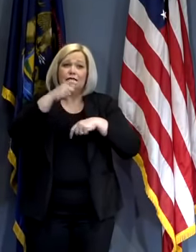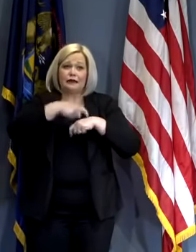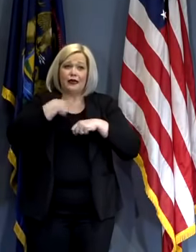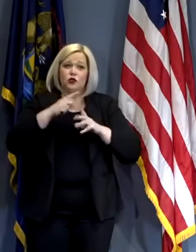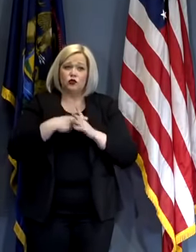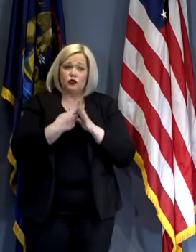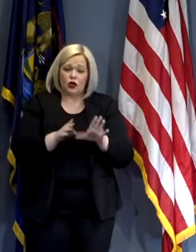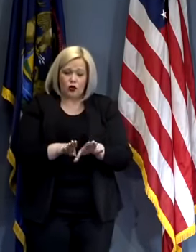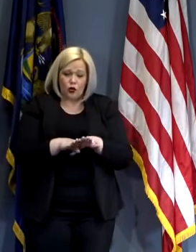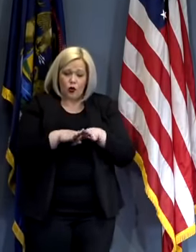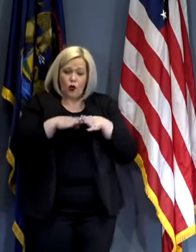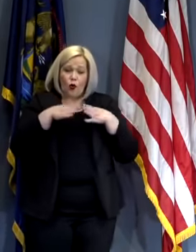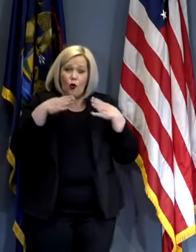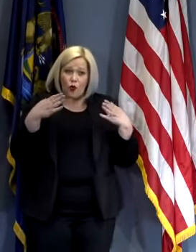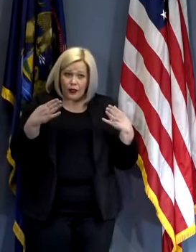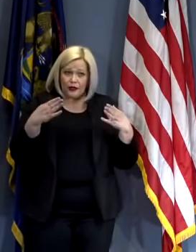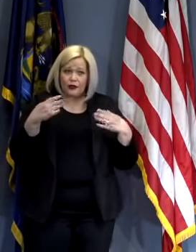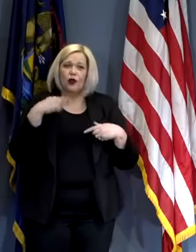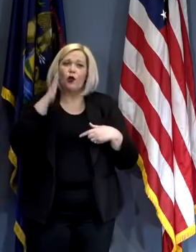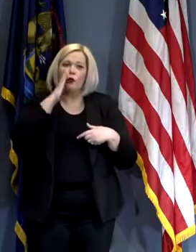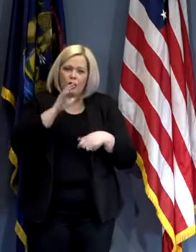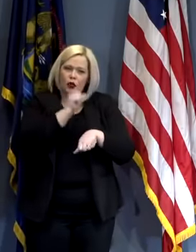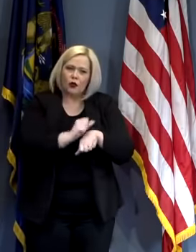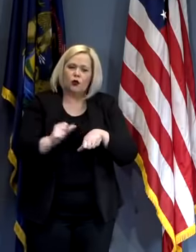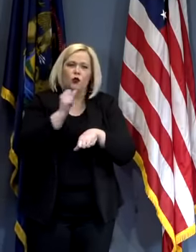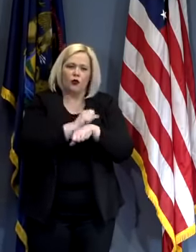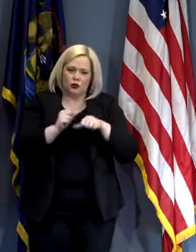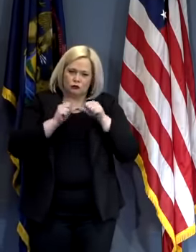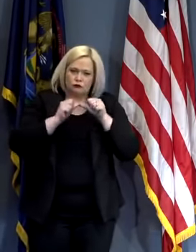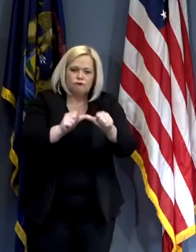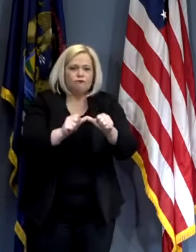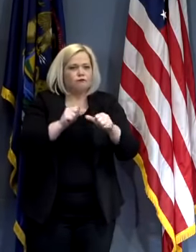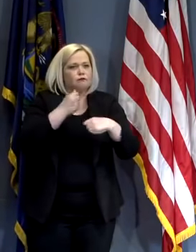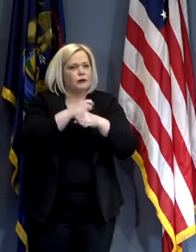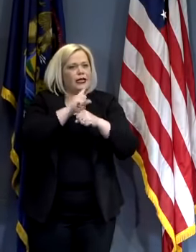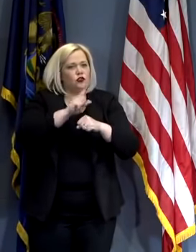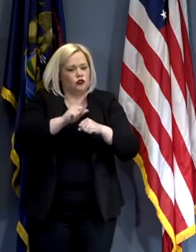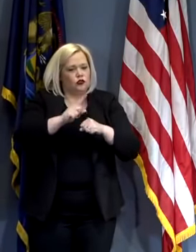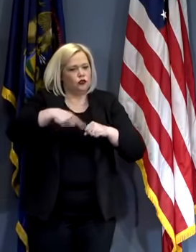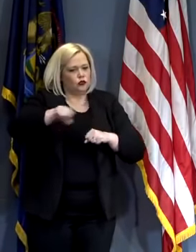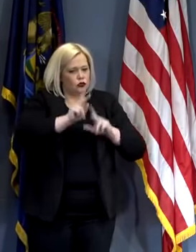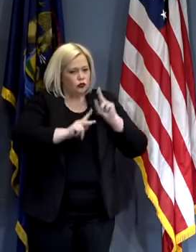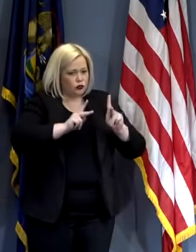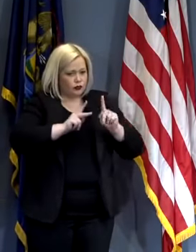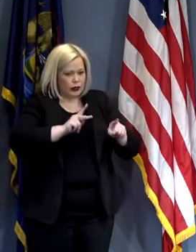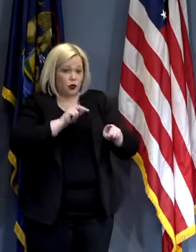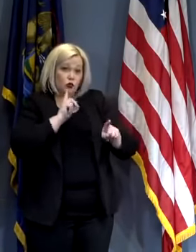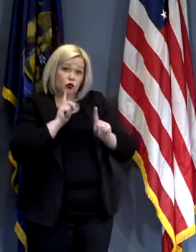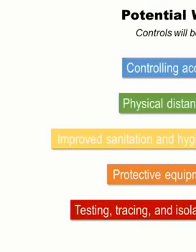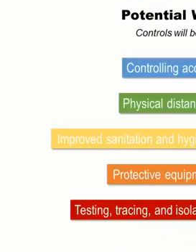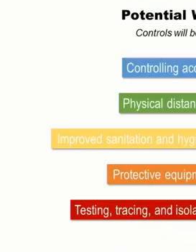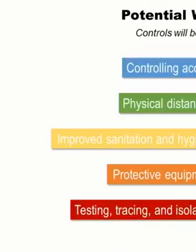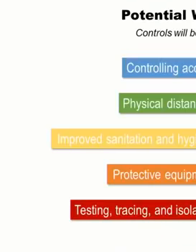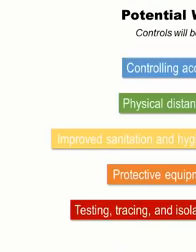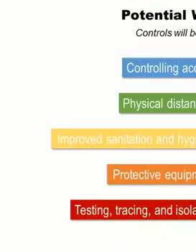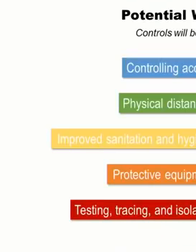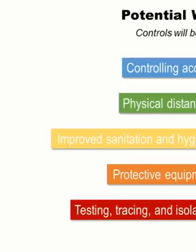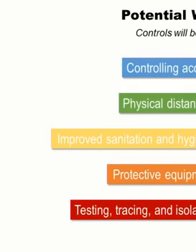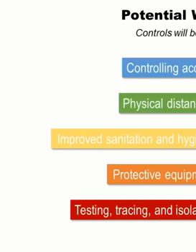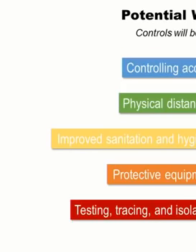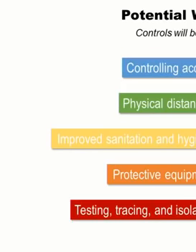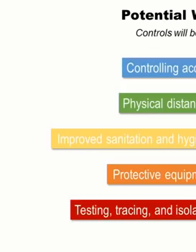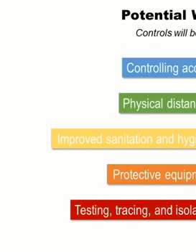economy, we will work around the clock to make sure that workplaces are taking steps to protect their workers and their families and their